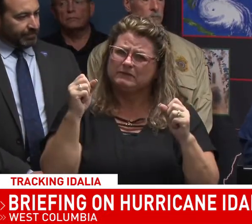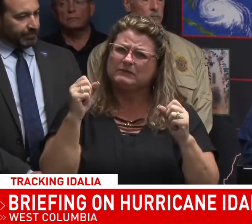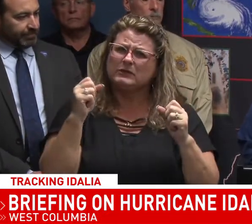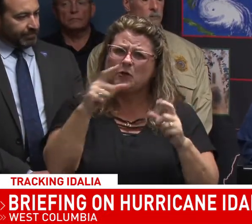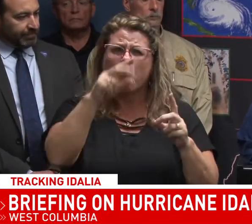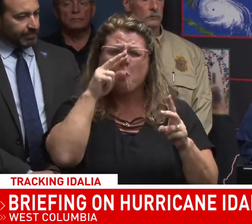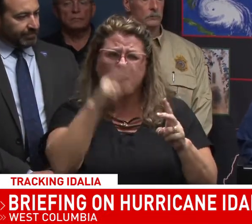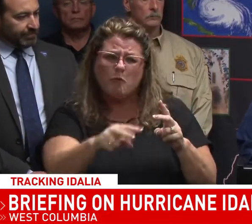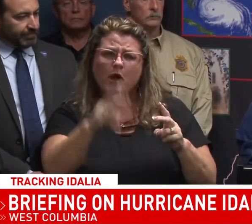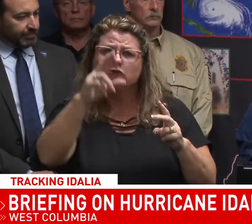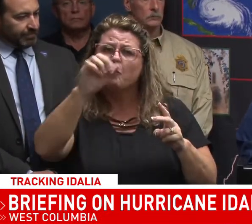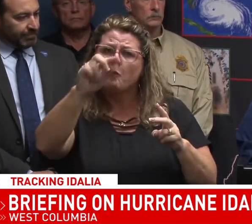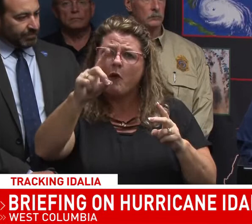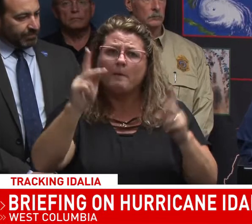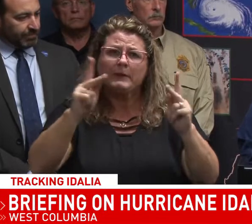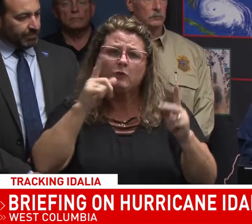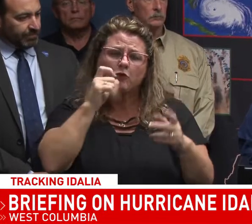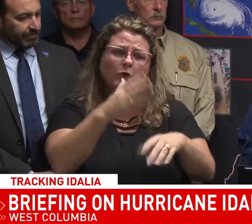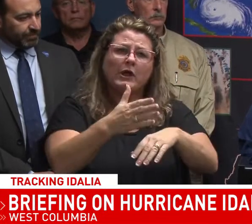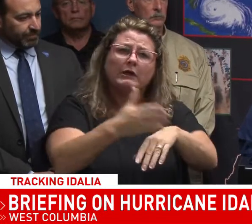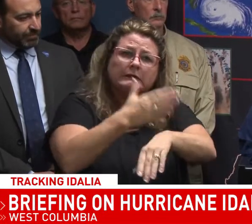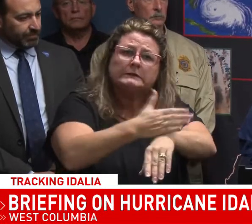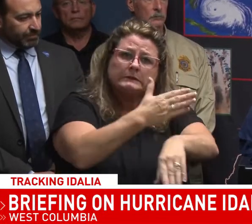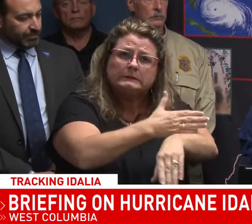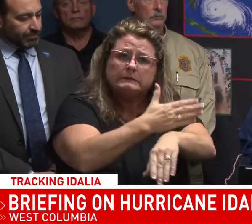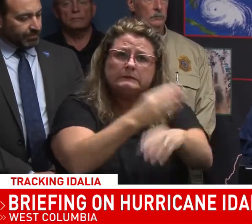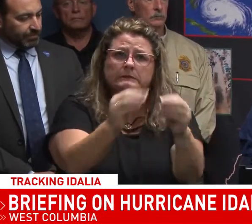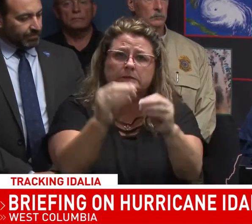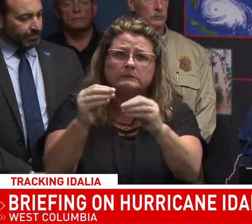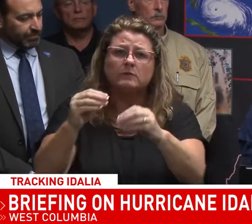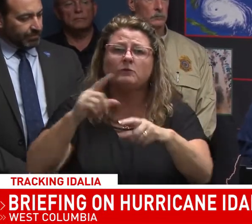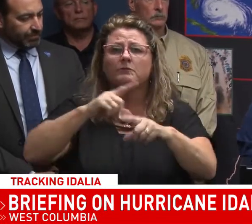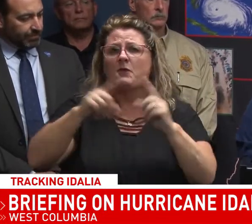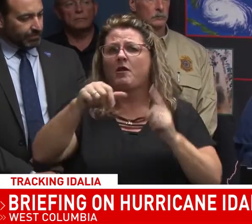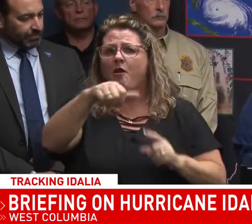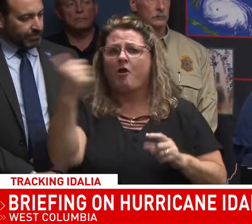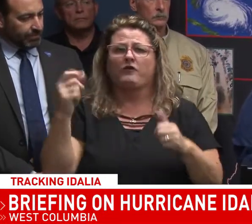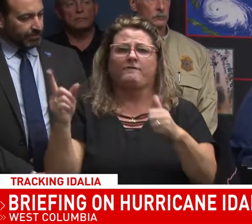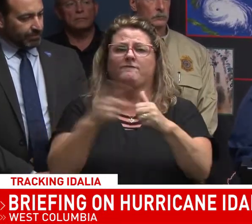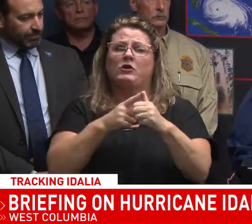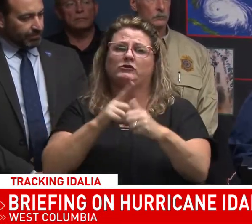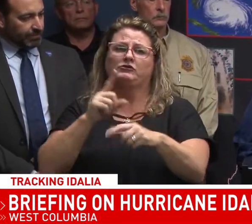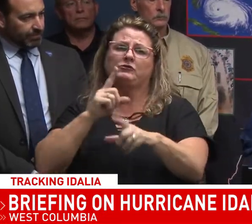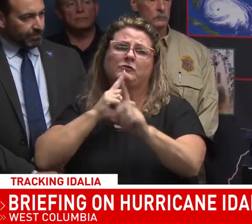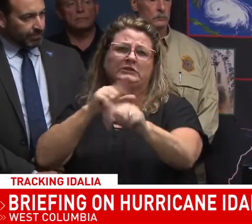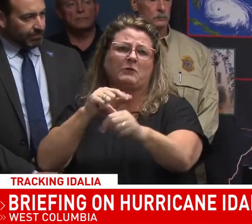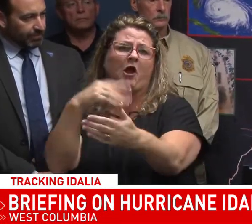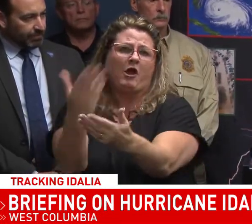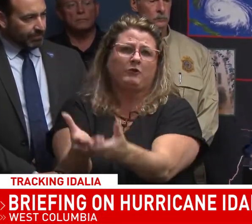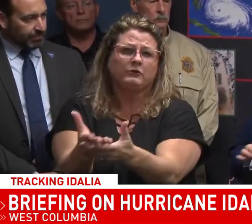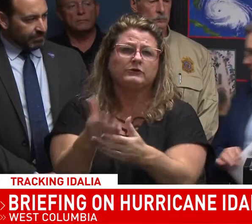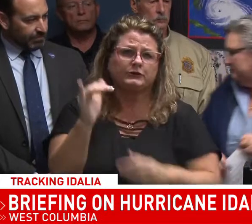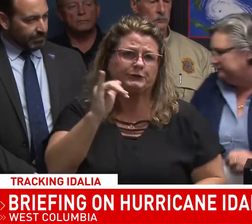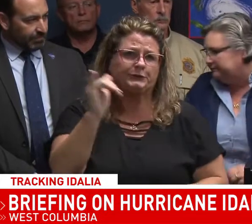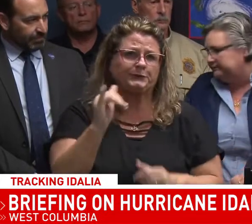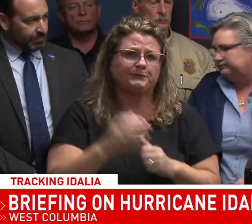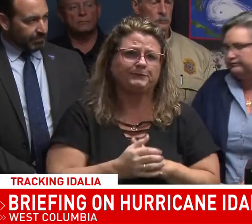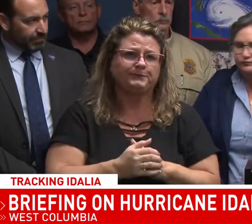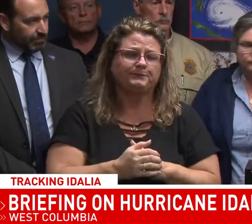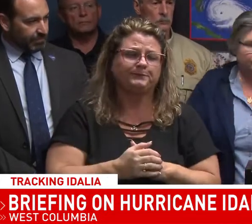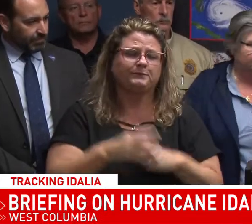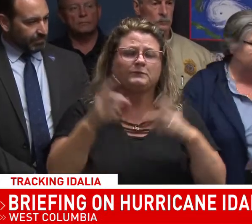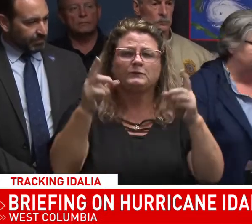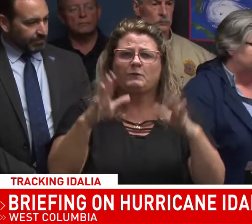not only the road crews that are working on the recovery, but all the other first responders. Governor, thank you. Thank you, ma'am. Director